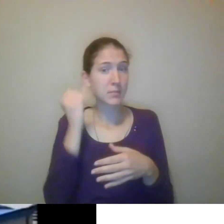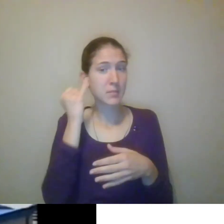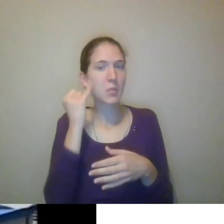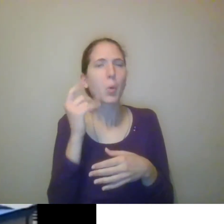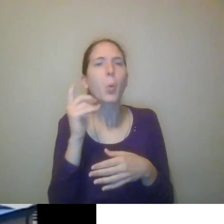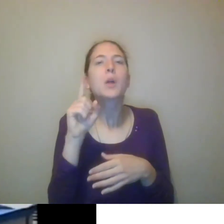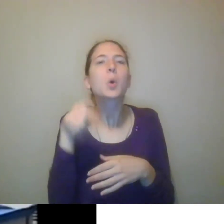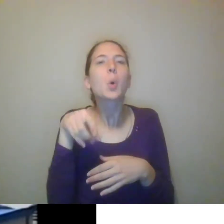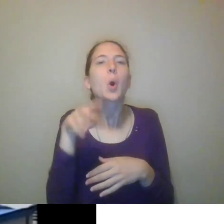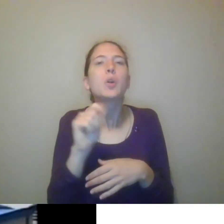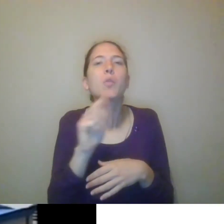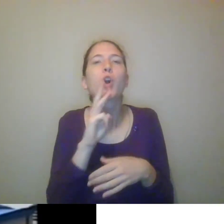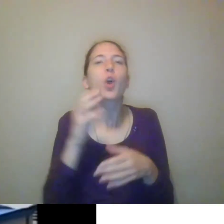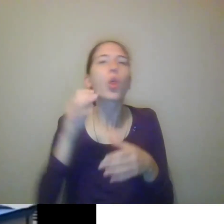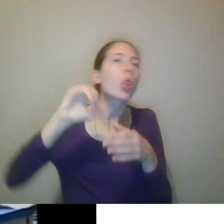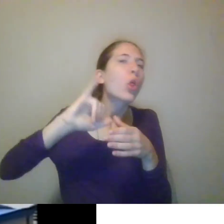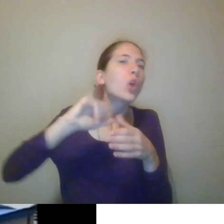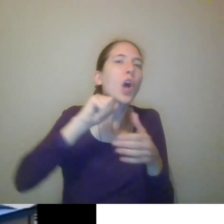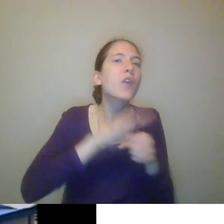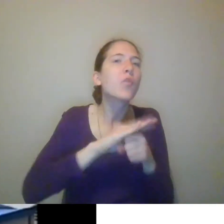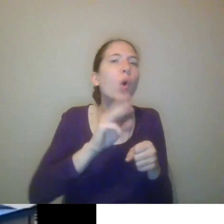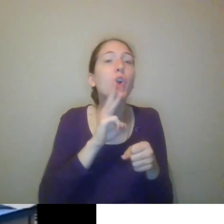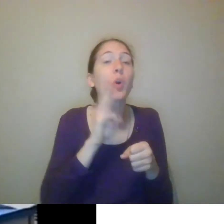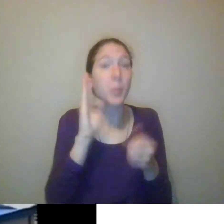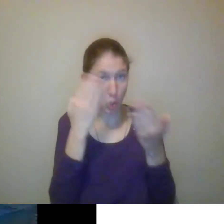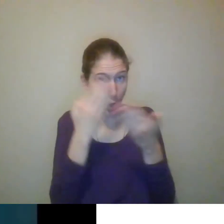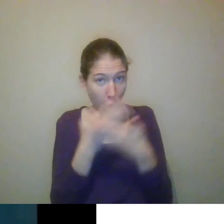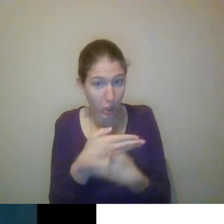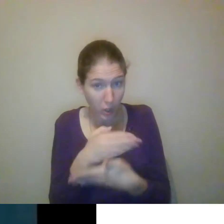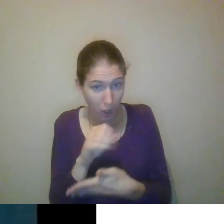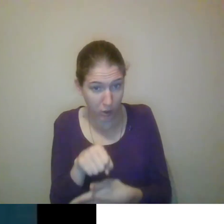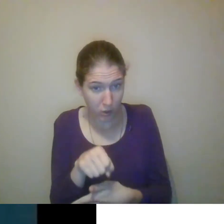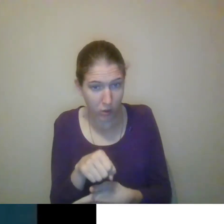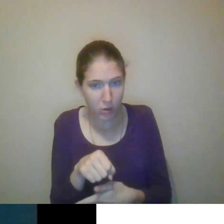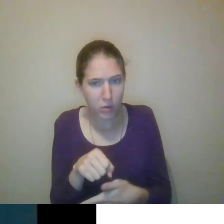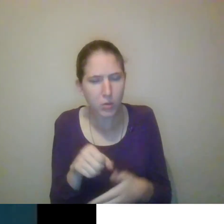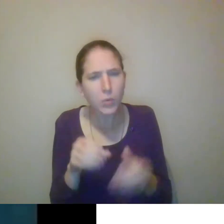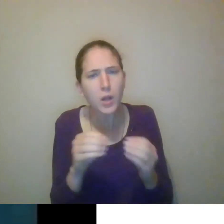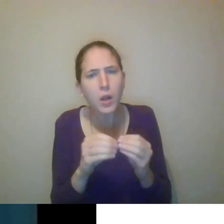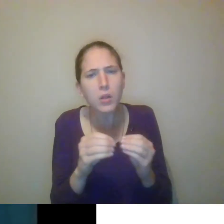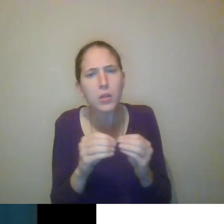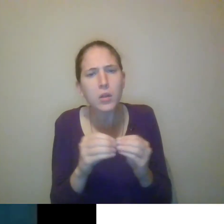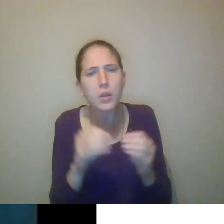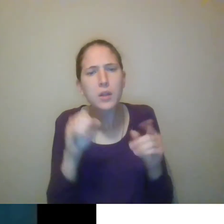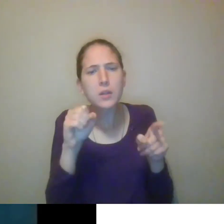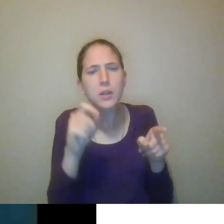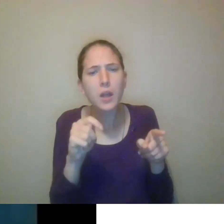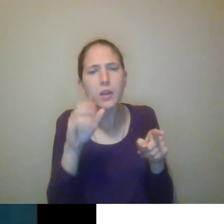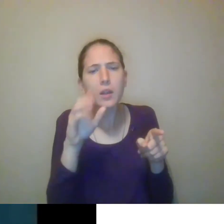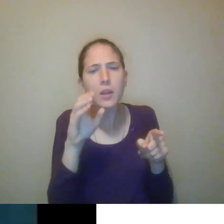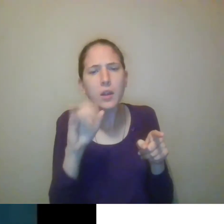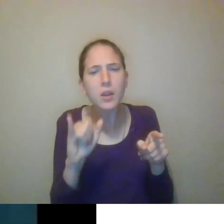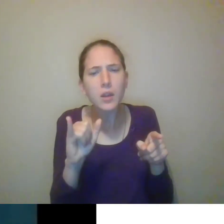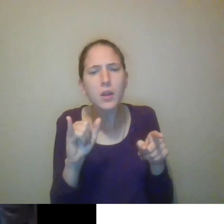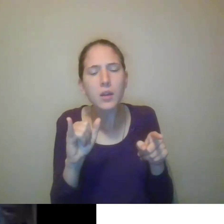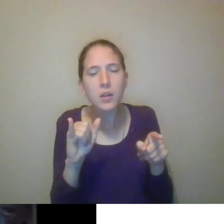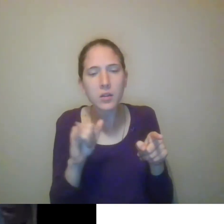darker. What else? What else? Stacy?